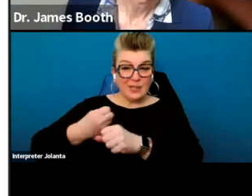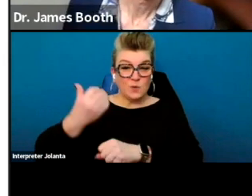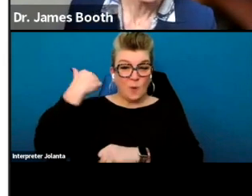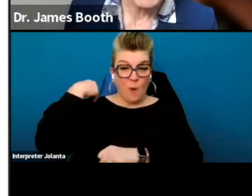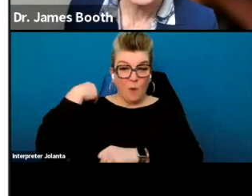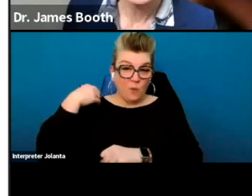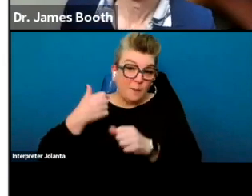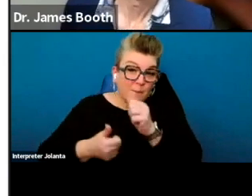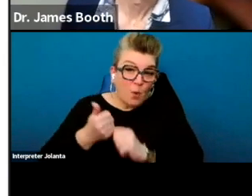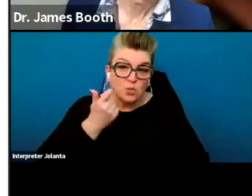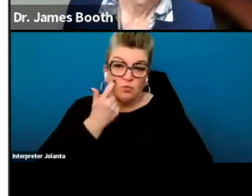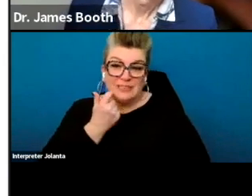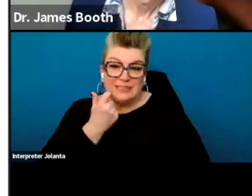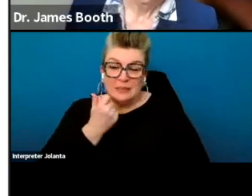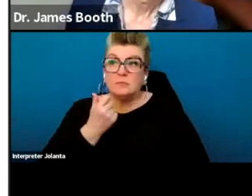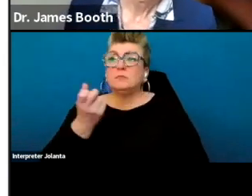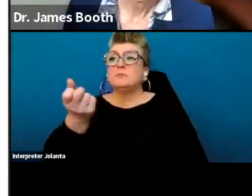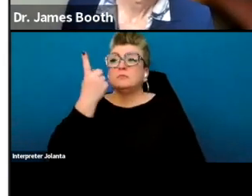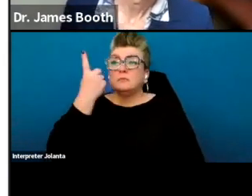but this review on older children